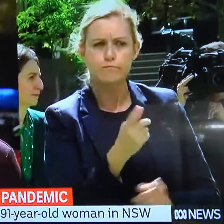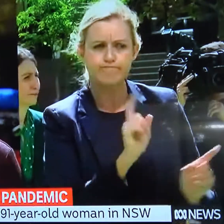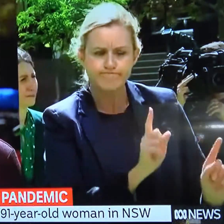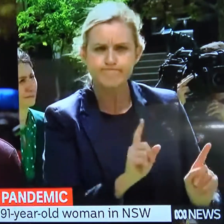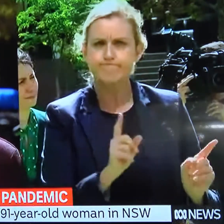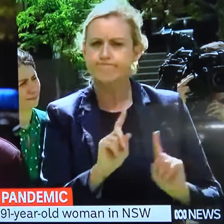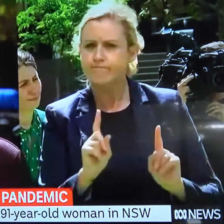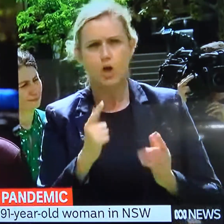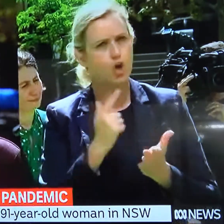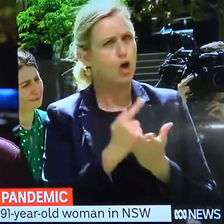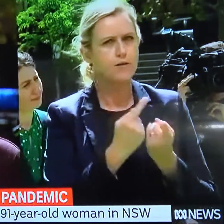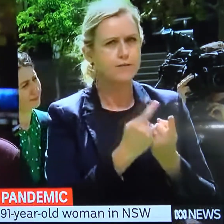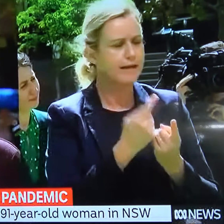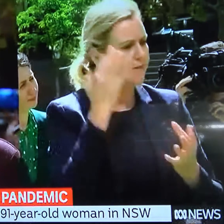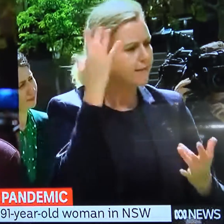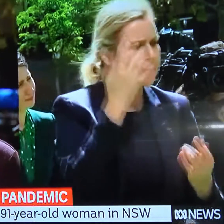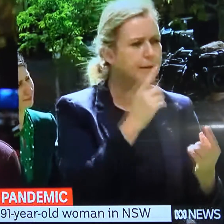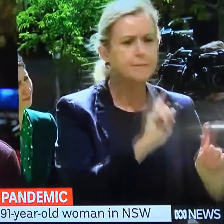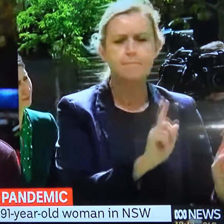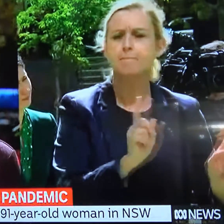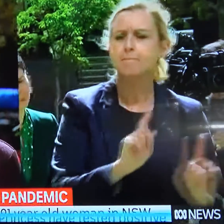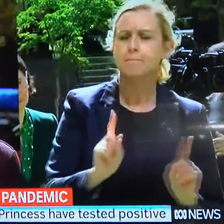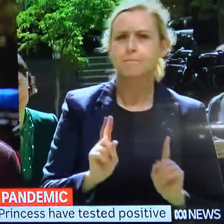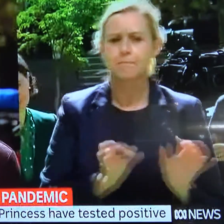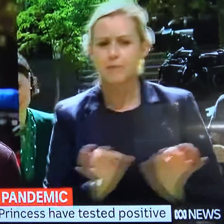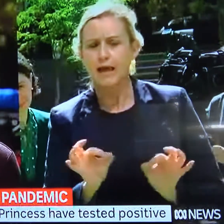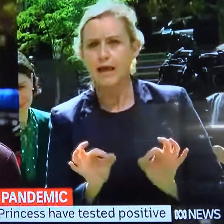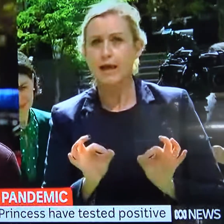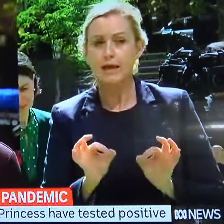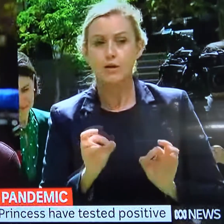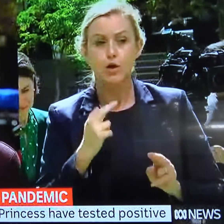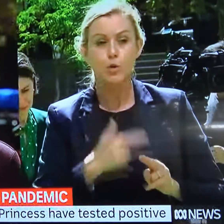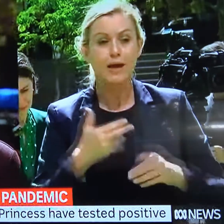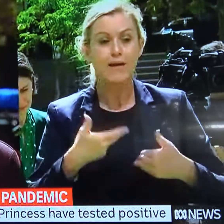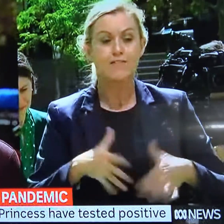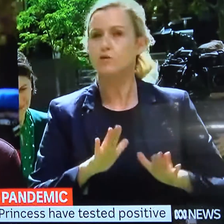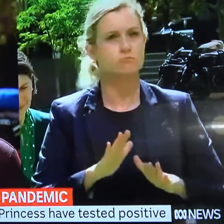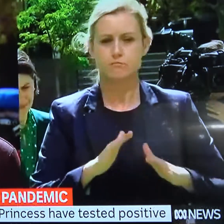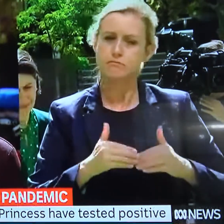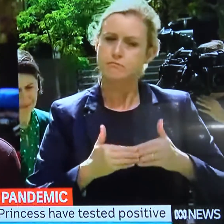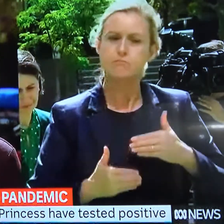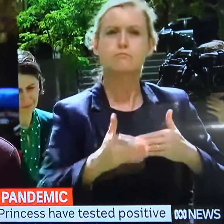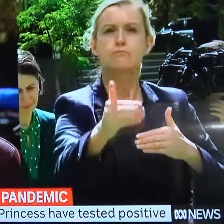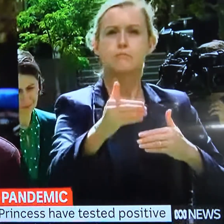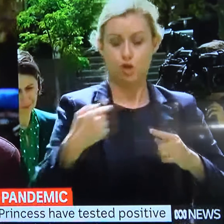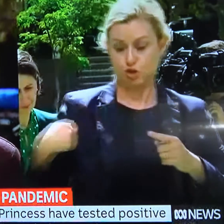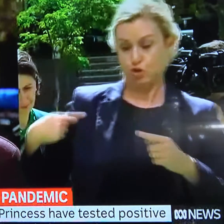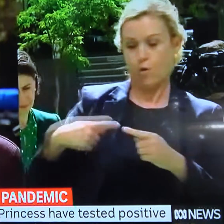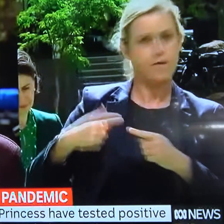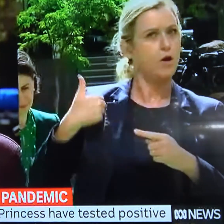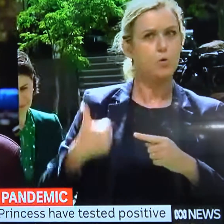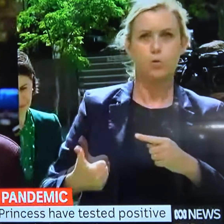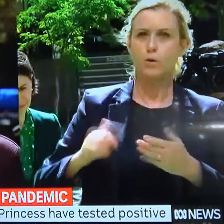long journey, and we need to, the strategies that have been put in place in Australia, we should be incredibly pleased with the